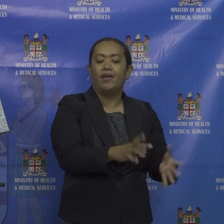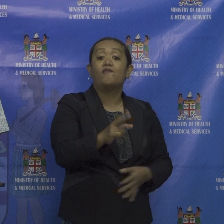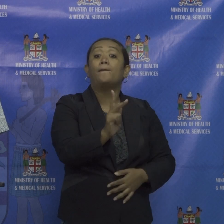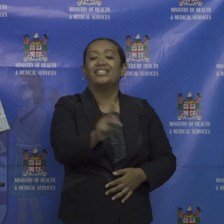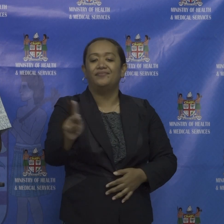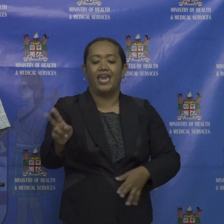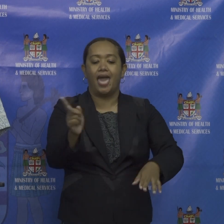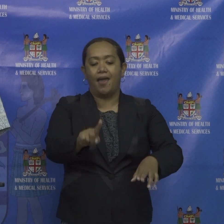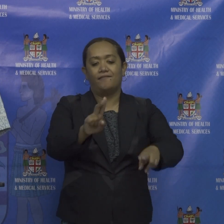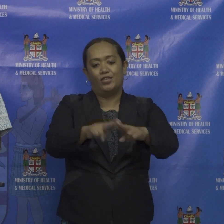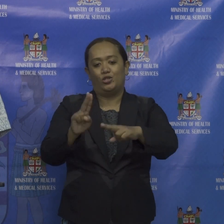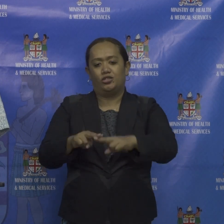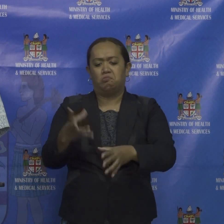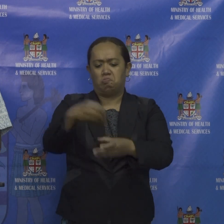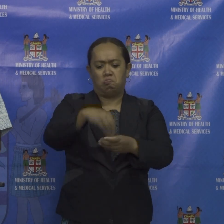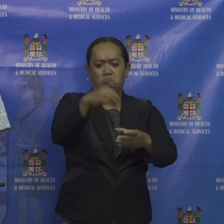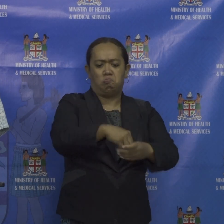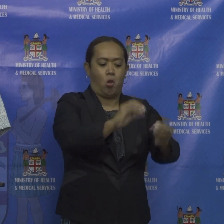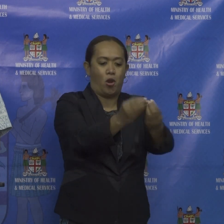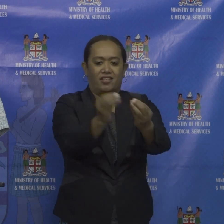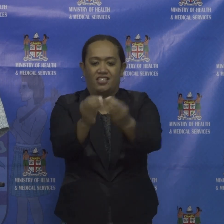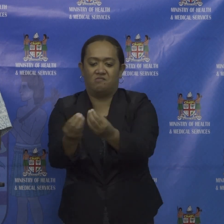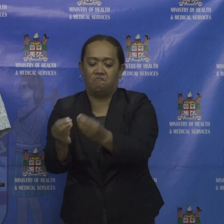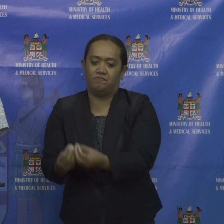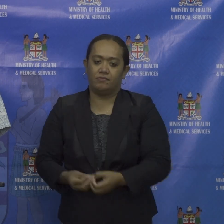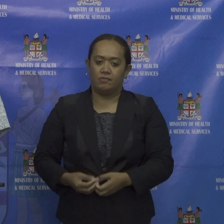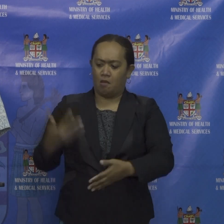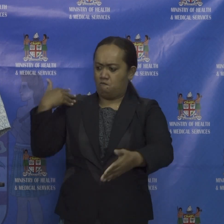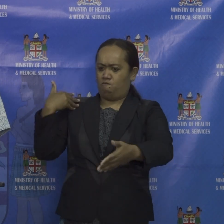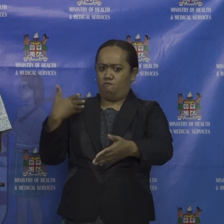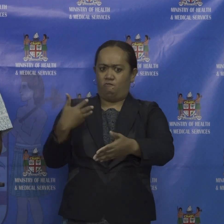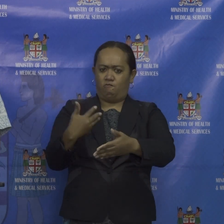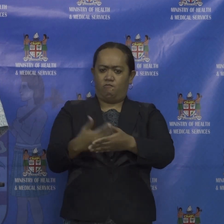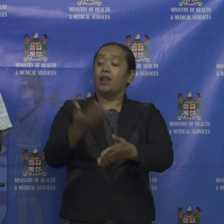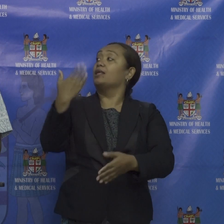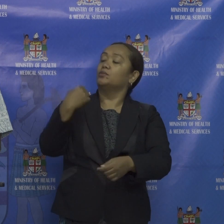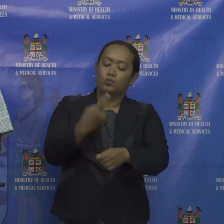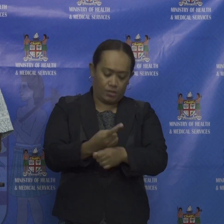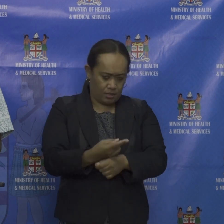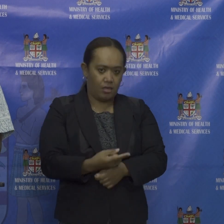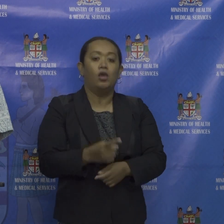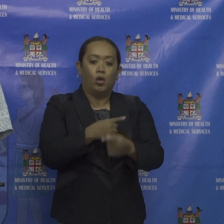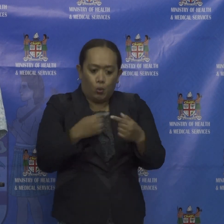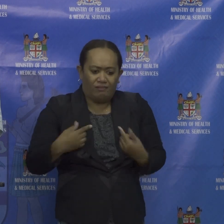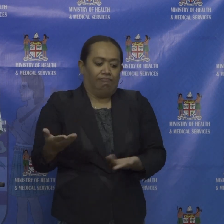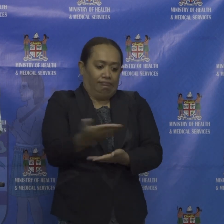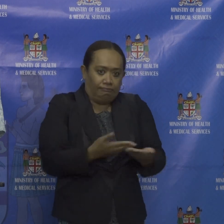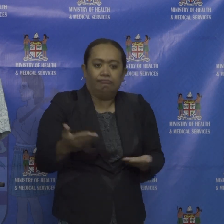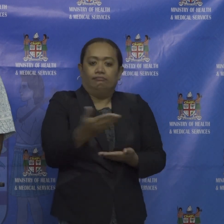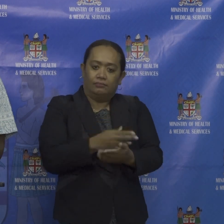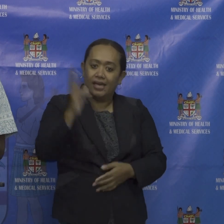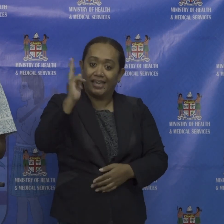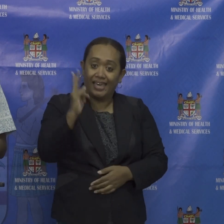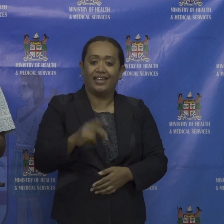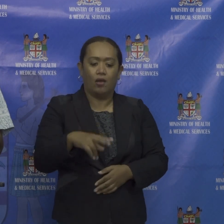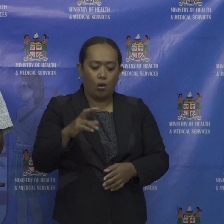well. So over the last few weeks that this has started, we've come together again to look at the needs in